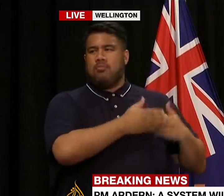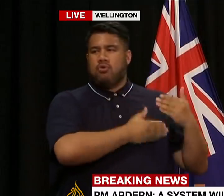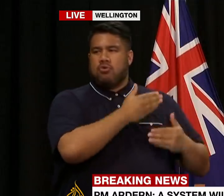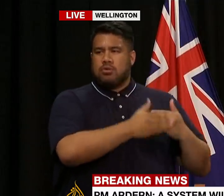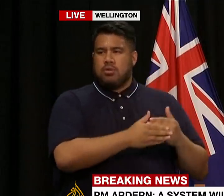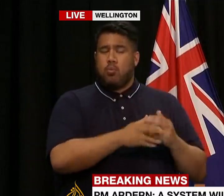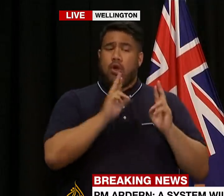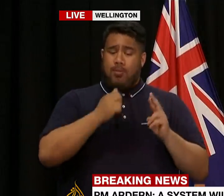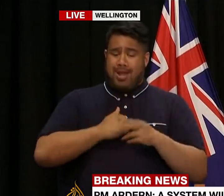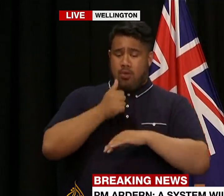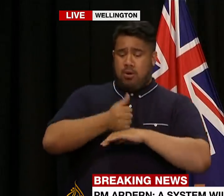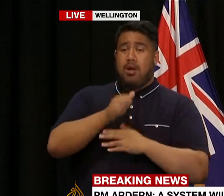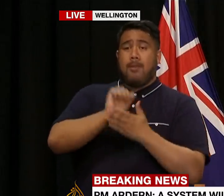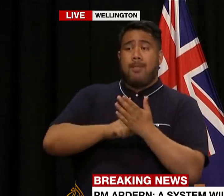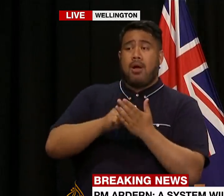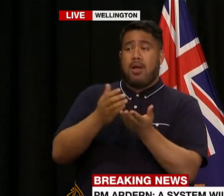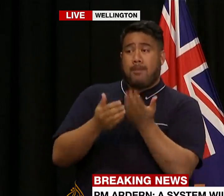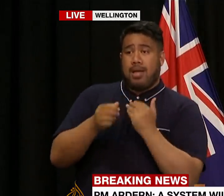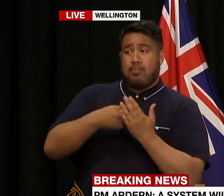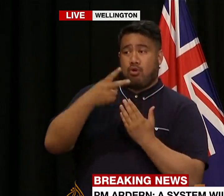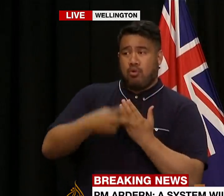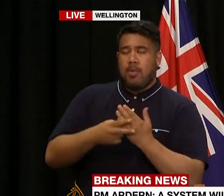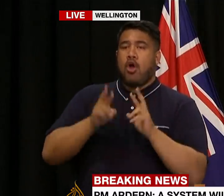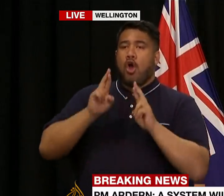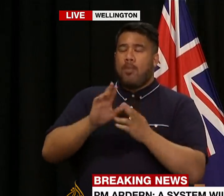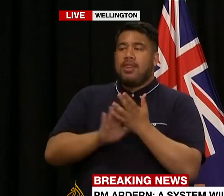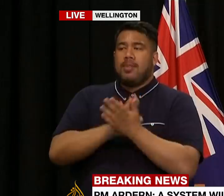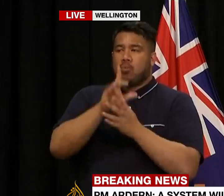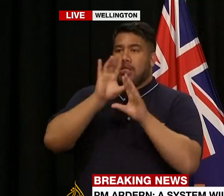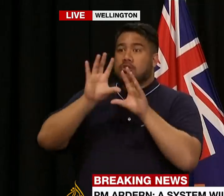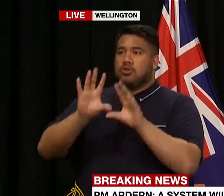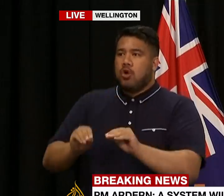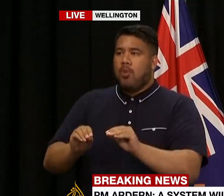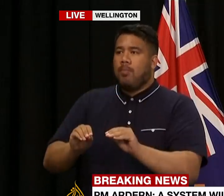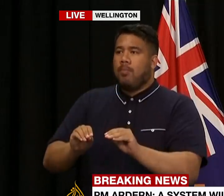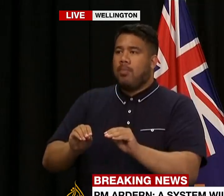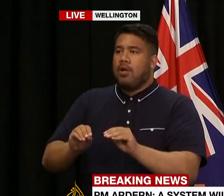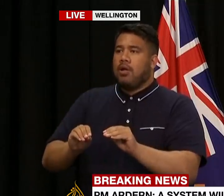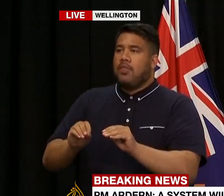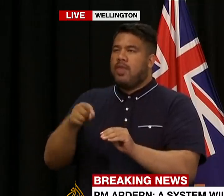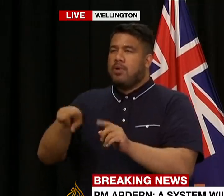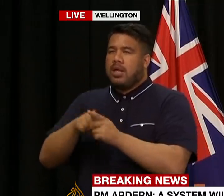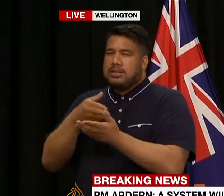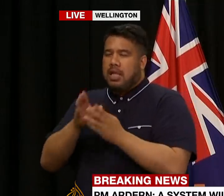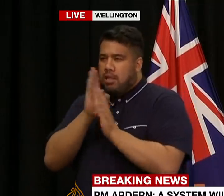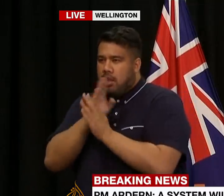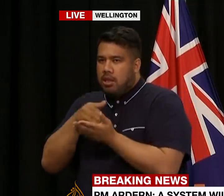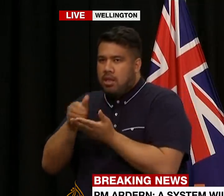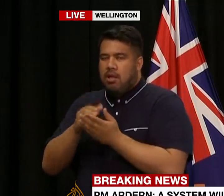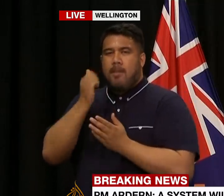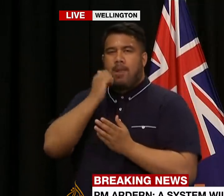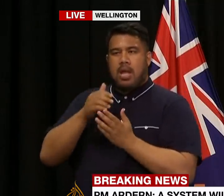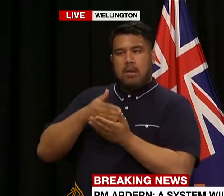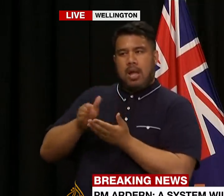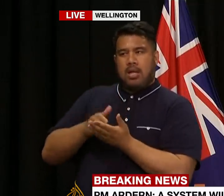the buyback, of course, is that you stop a black market emerging around them by paying a fair and reasonable price that incentivises people to